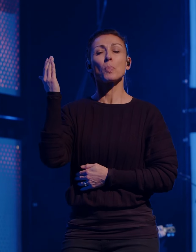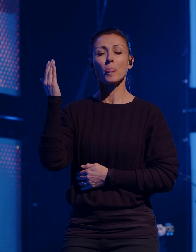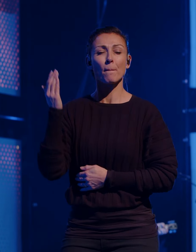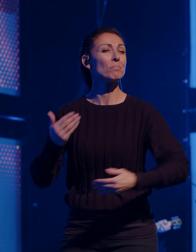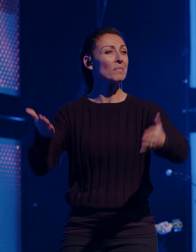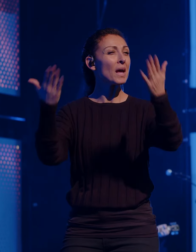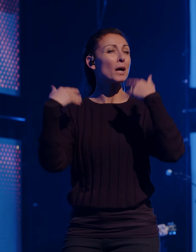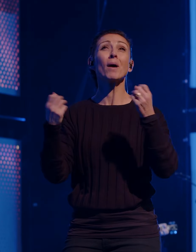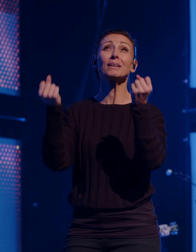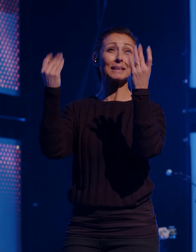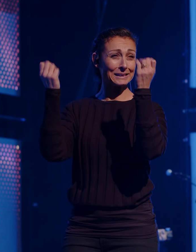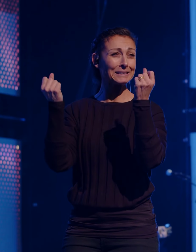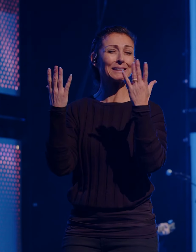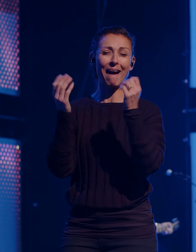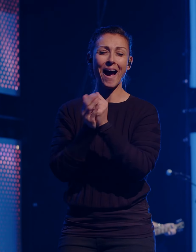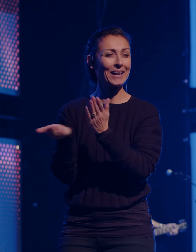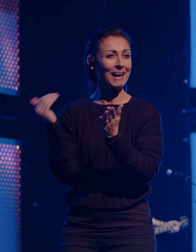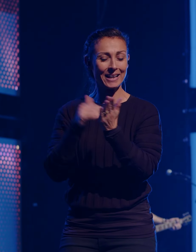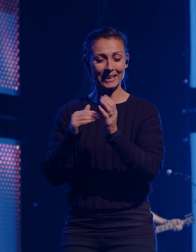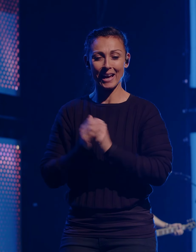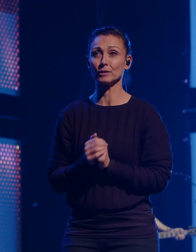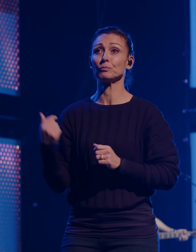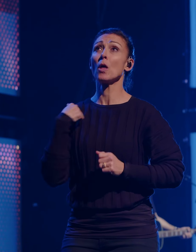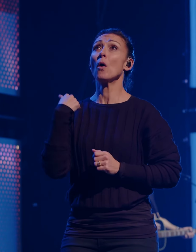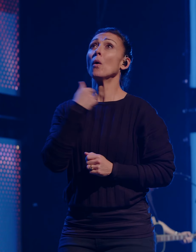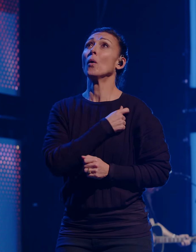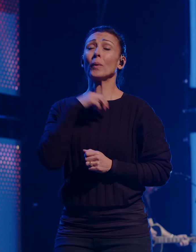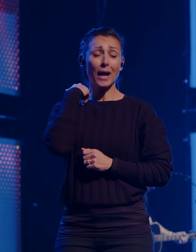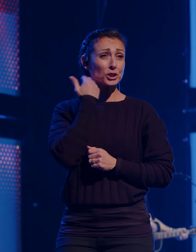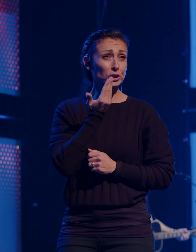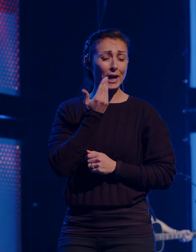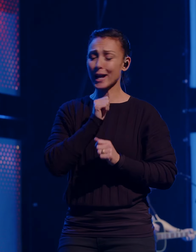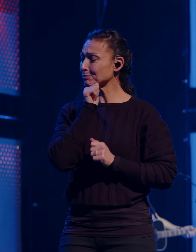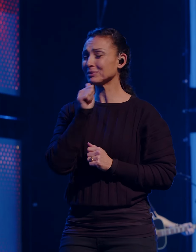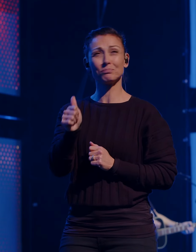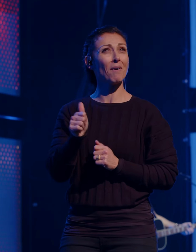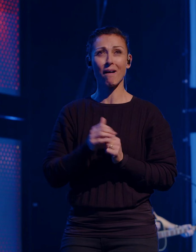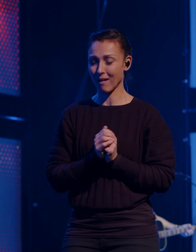Let's sing the next verse. No, we will not be ashamed. No, we will not be